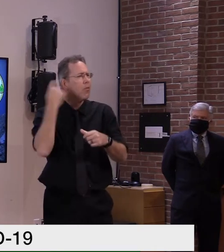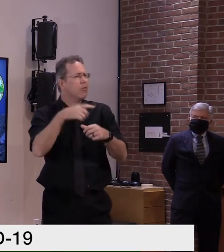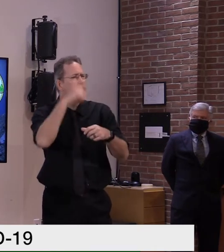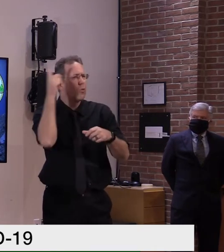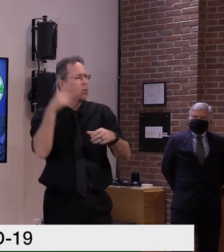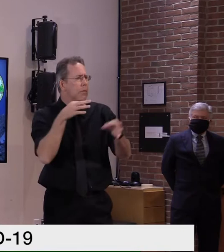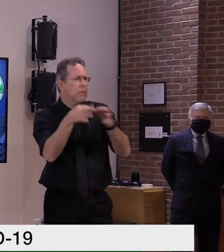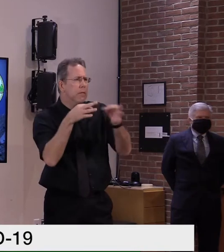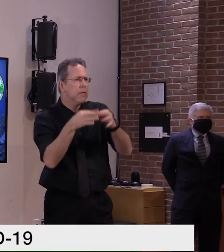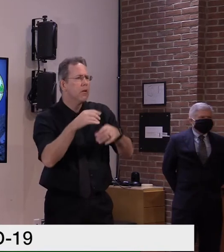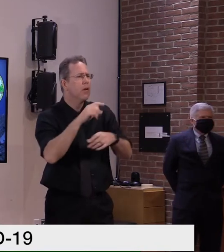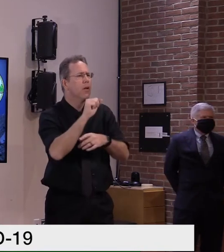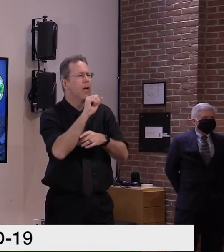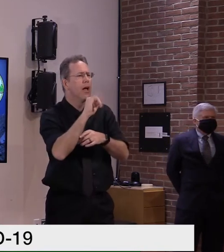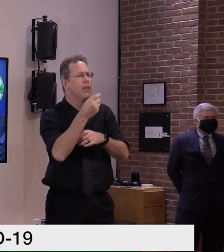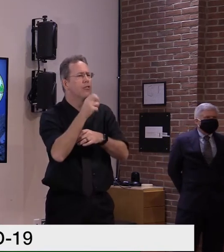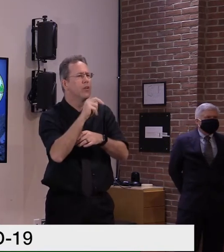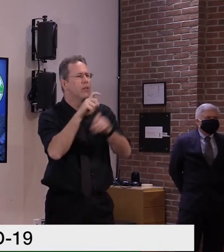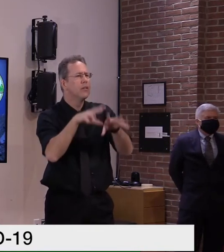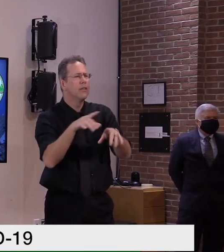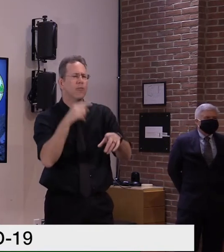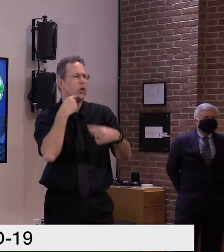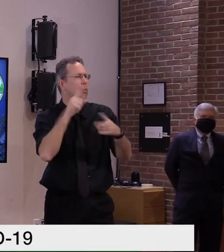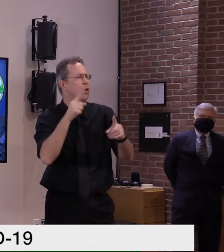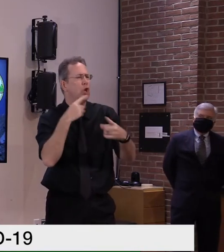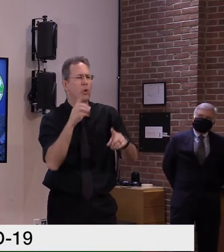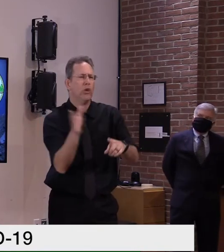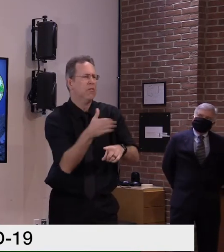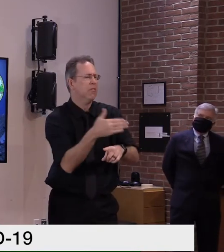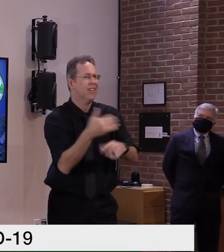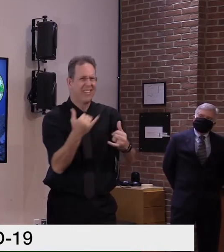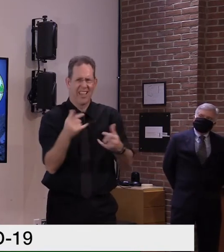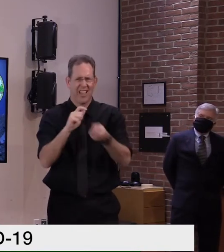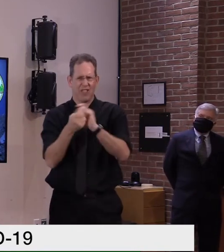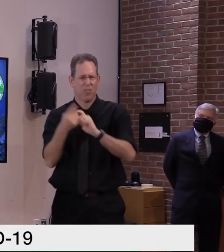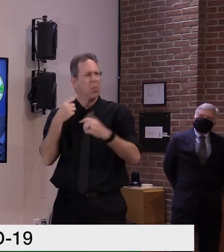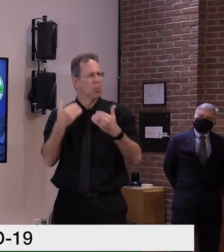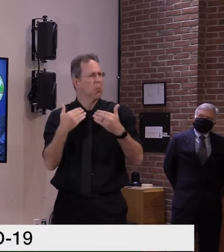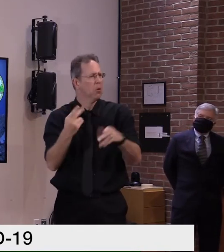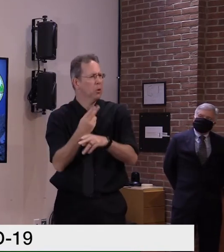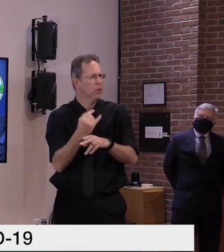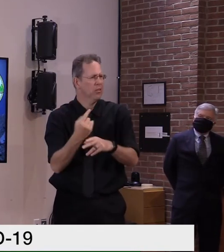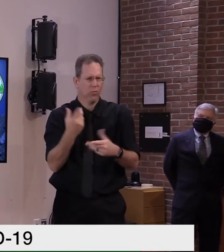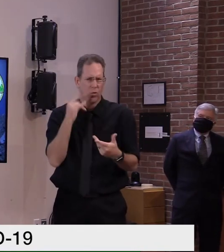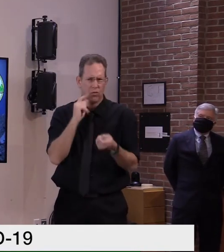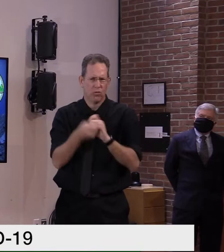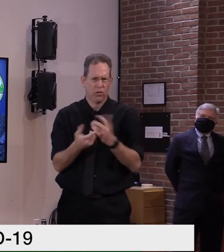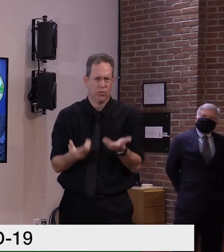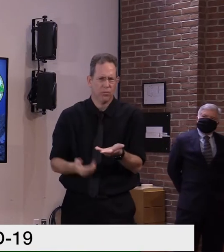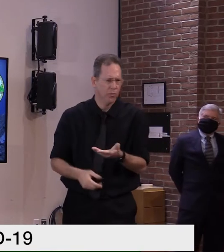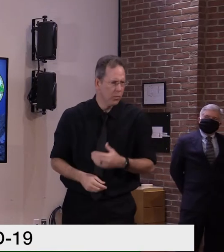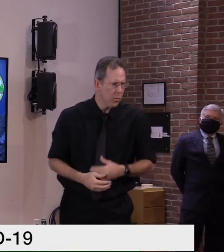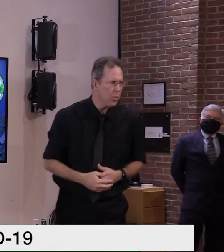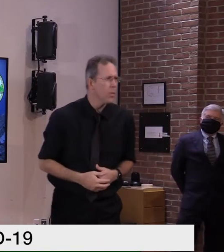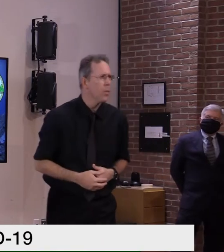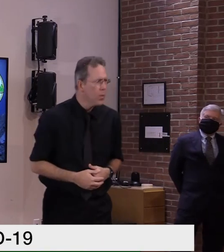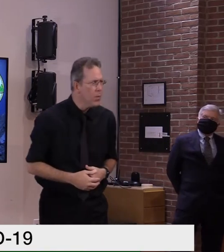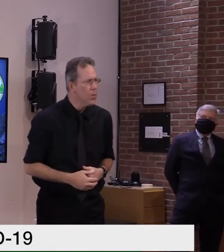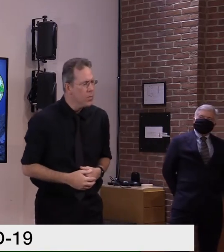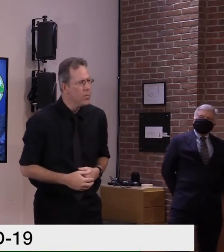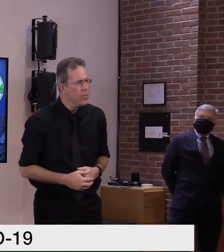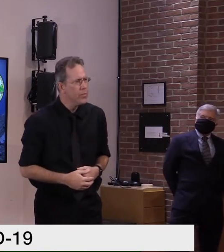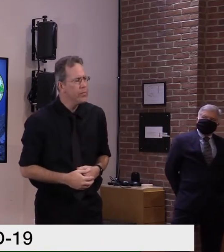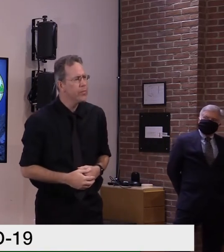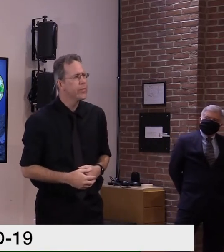I'm so glad you asked that question, Calvin. The direction we're going in with antigen tests at the